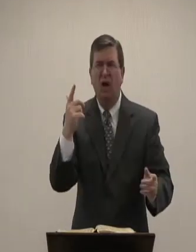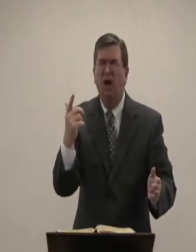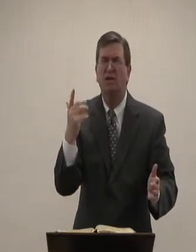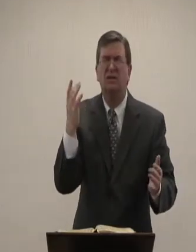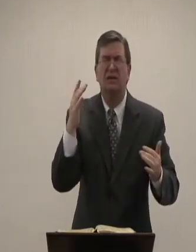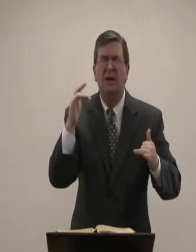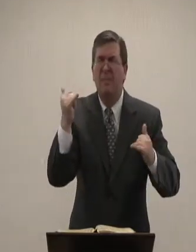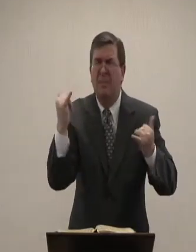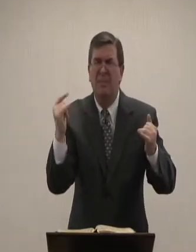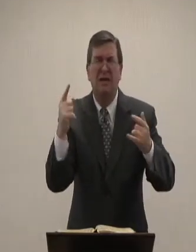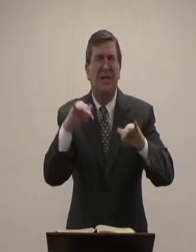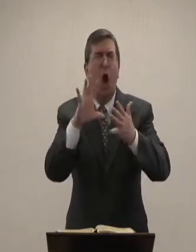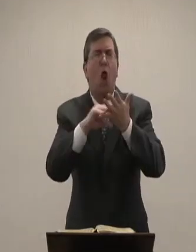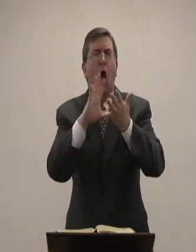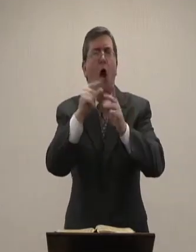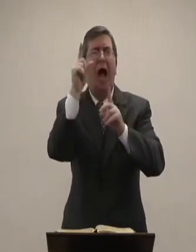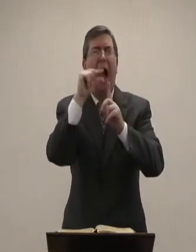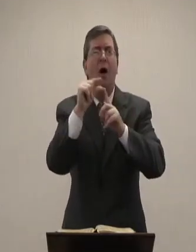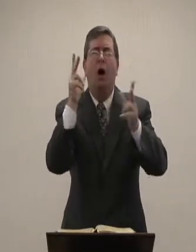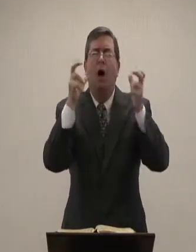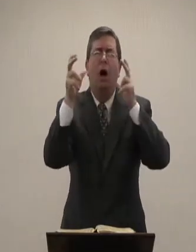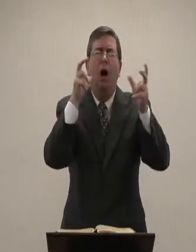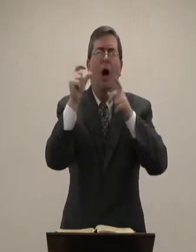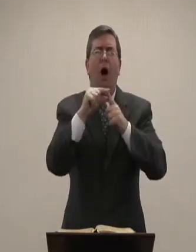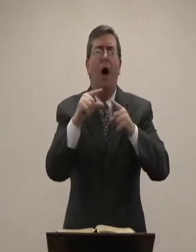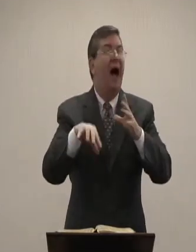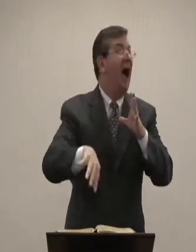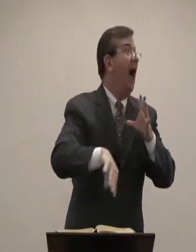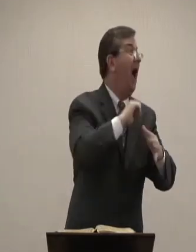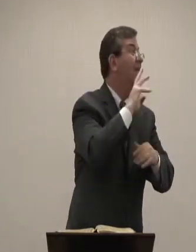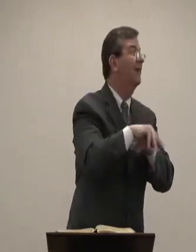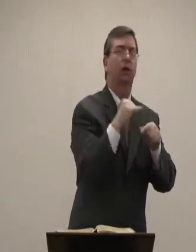A lot of people, they just like to use obscenities and play with the word.